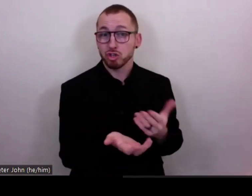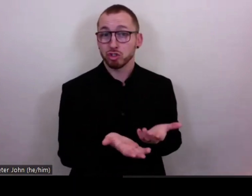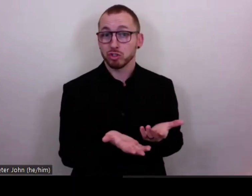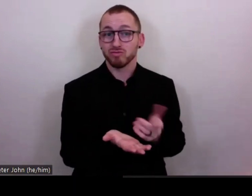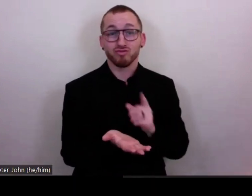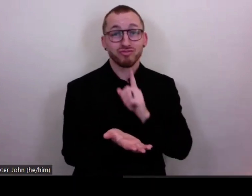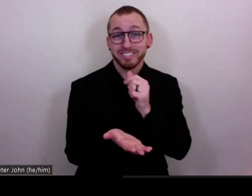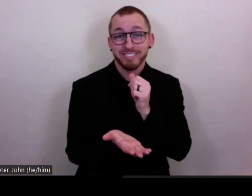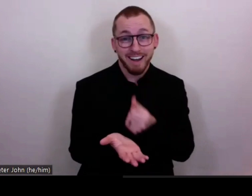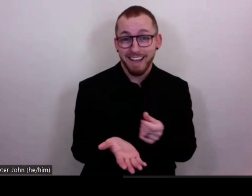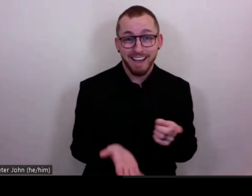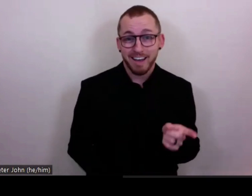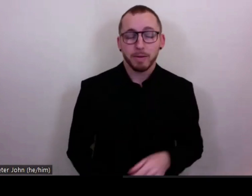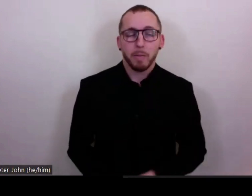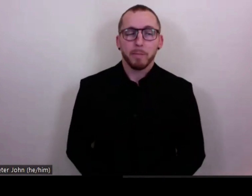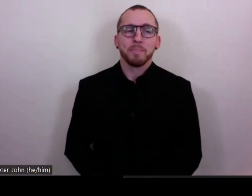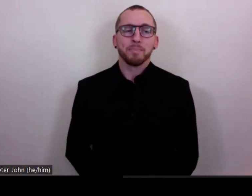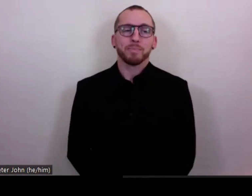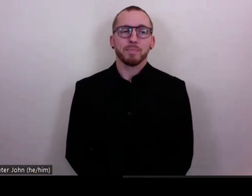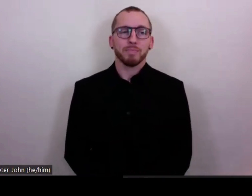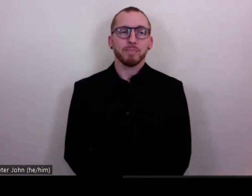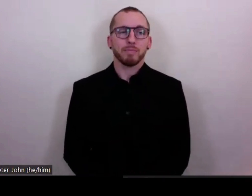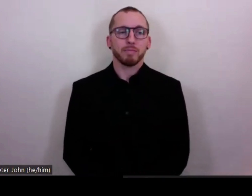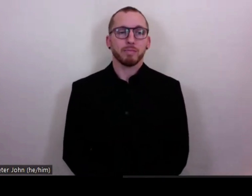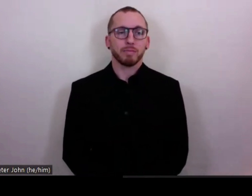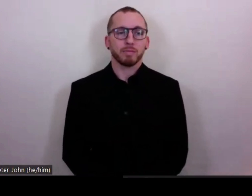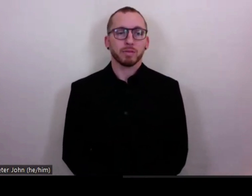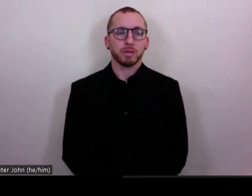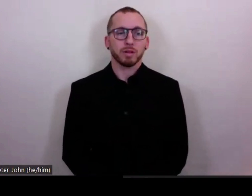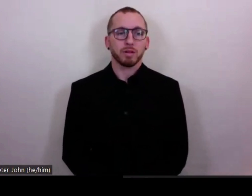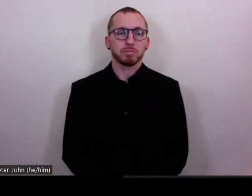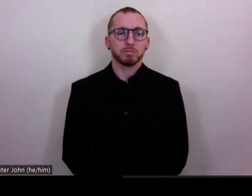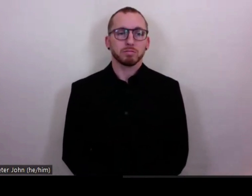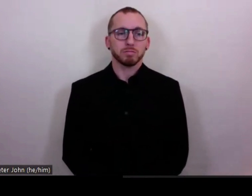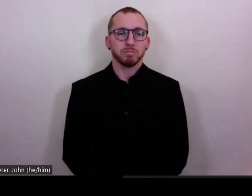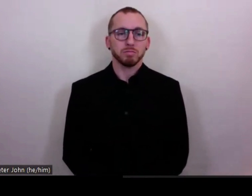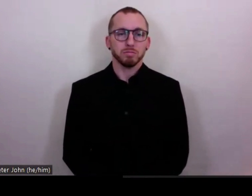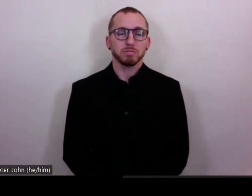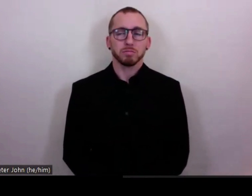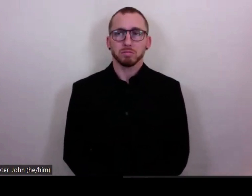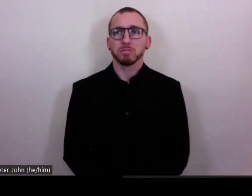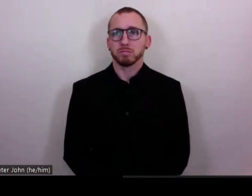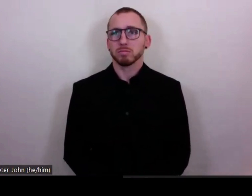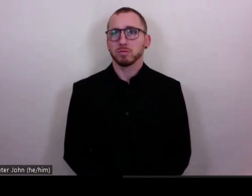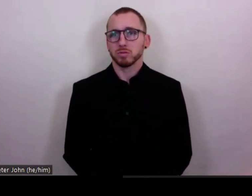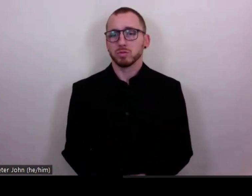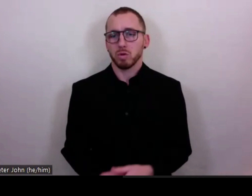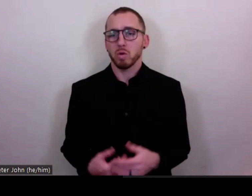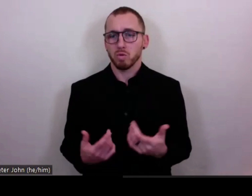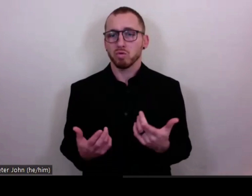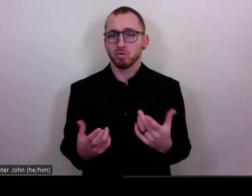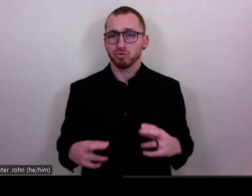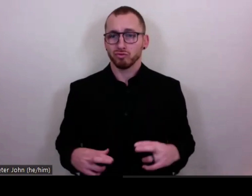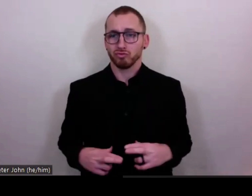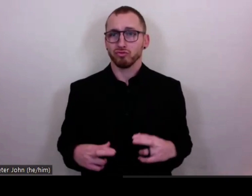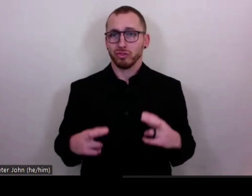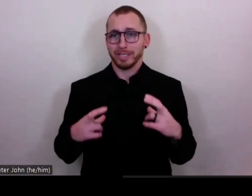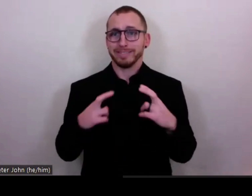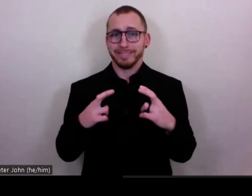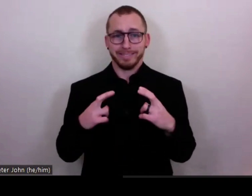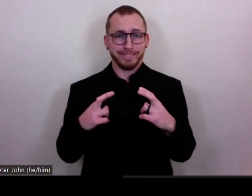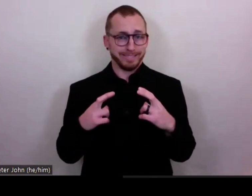not. And so there's a real disconnect for residents in even knowing who to interact